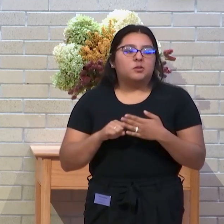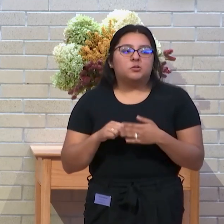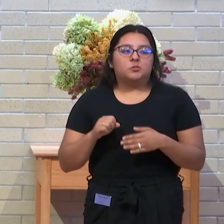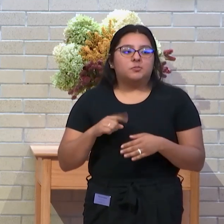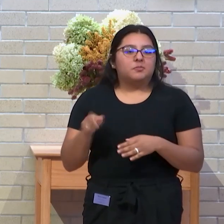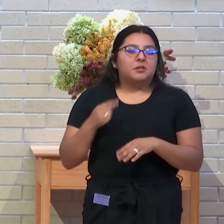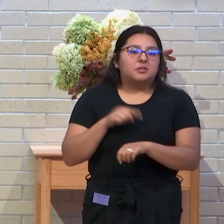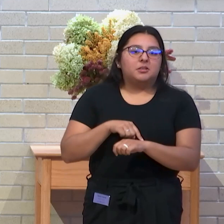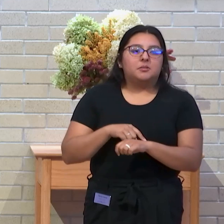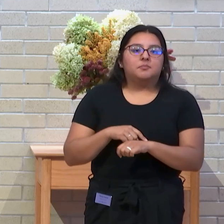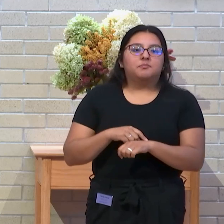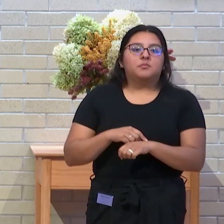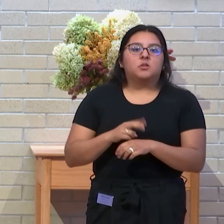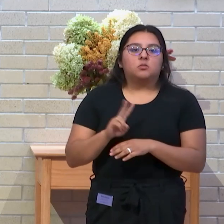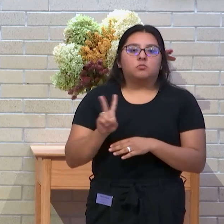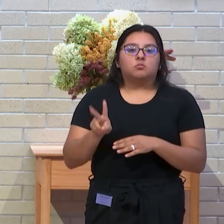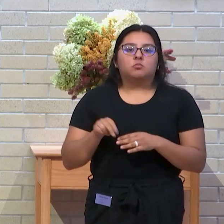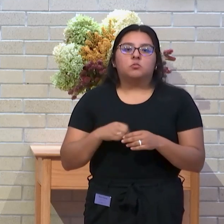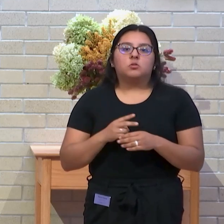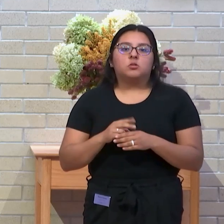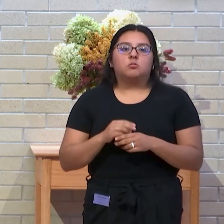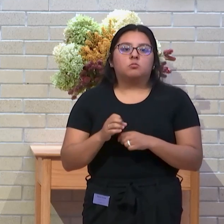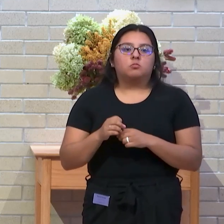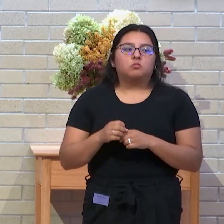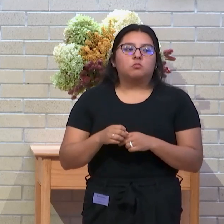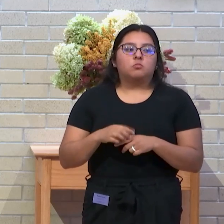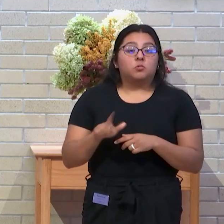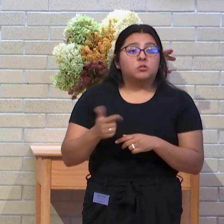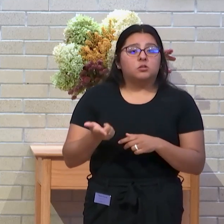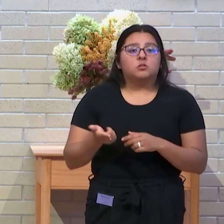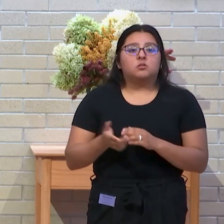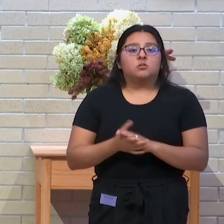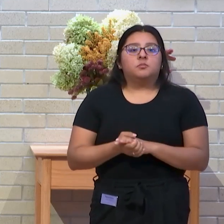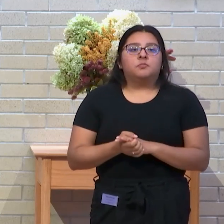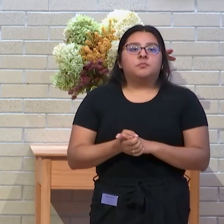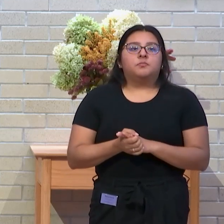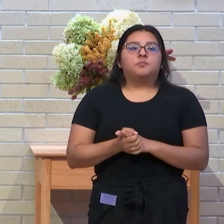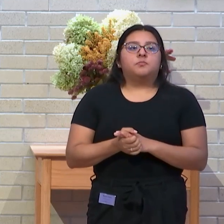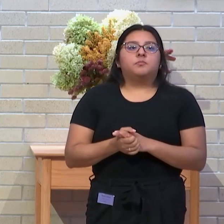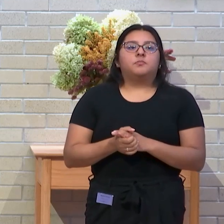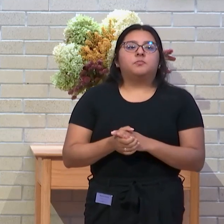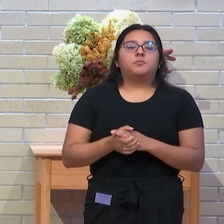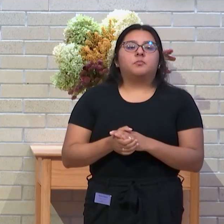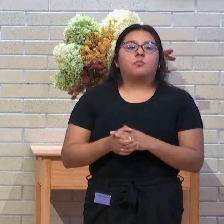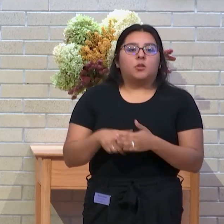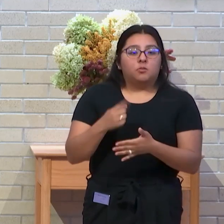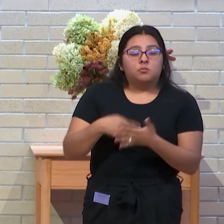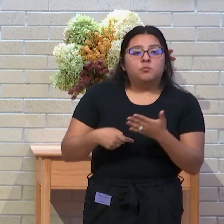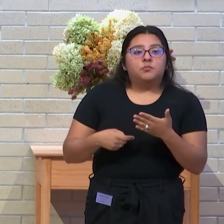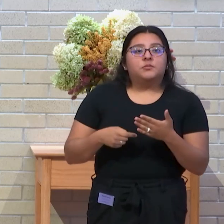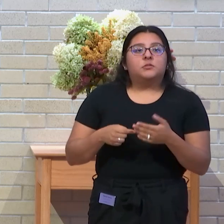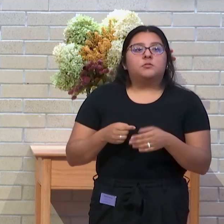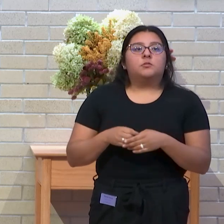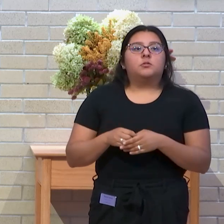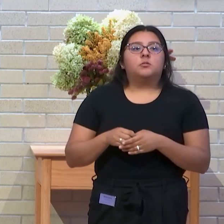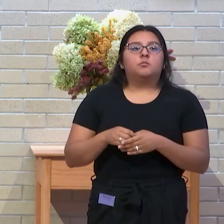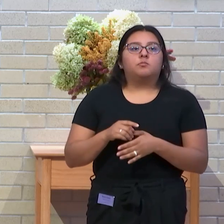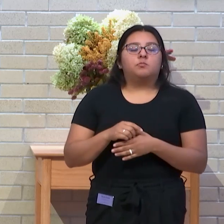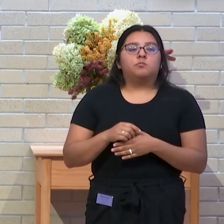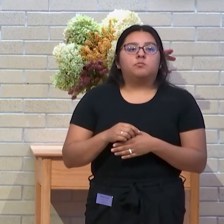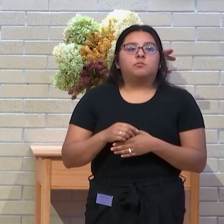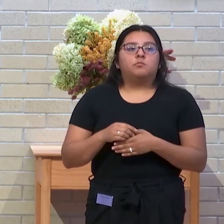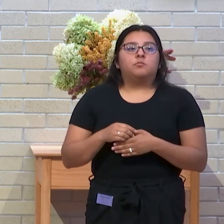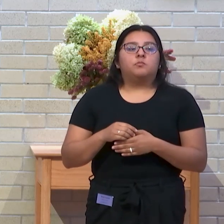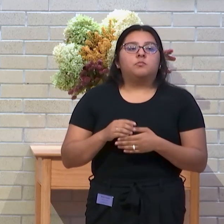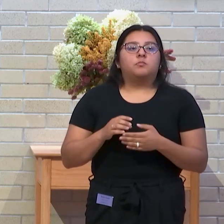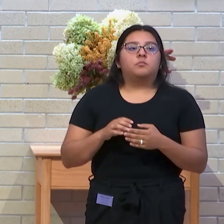on a 2-year rotation. Here's a list of the courses that you would get credit for if you